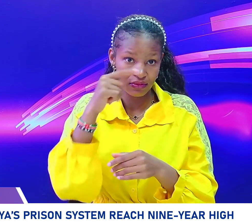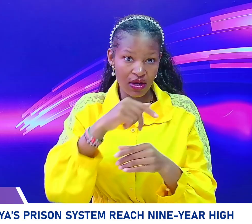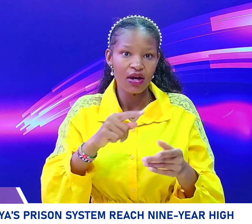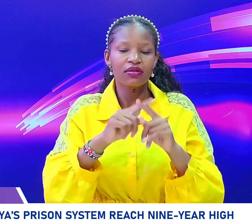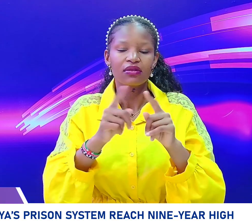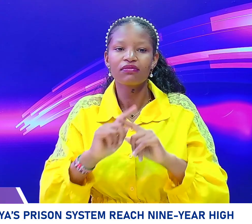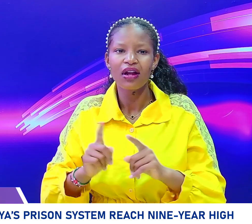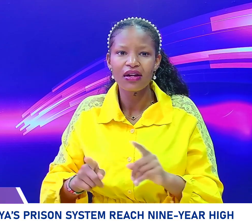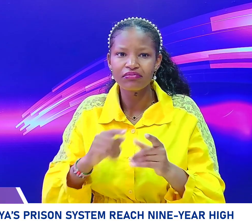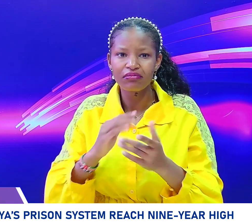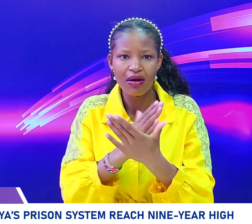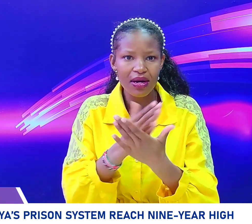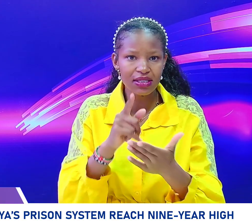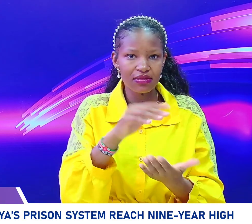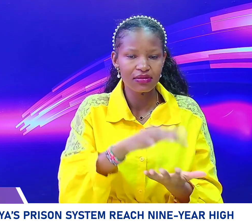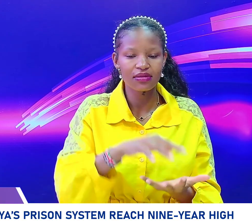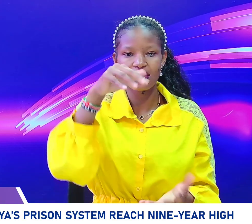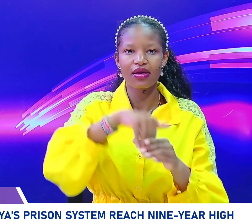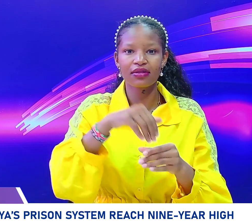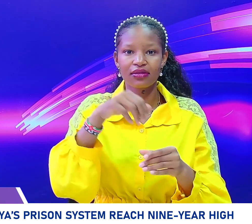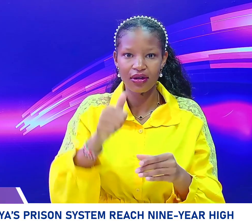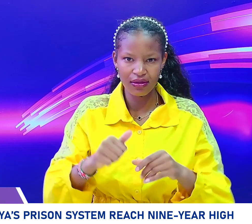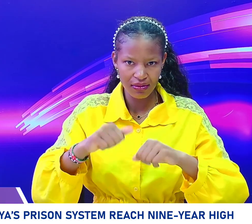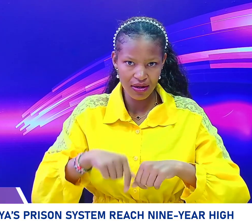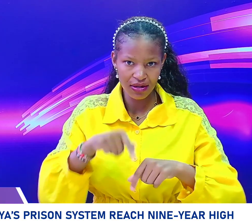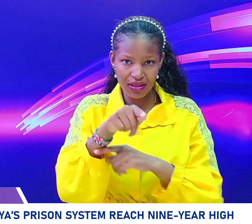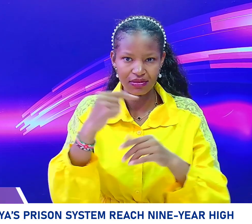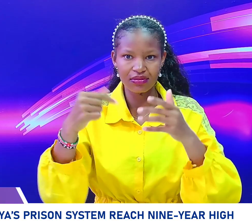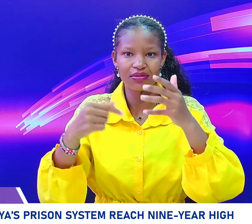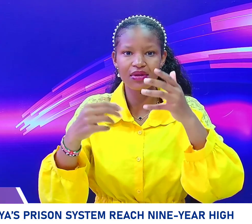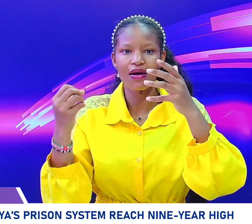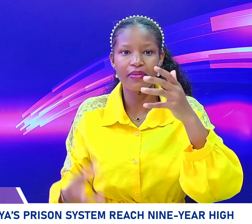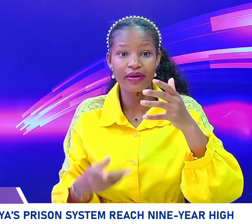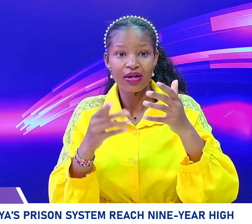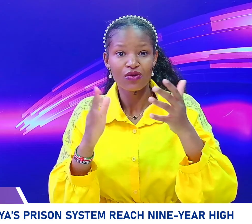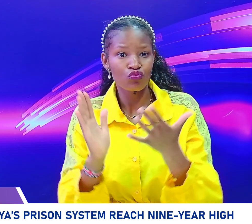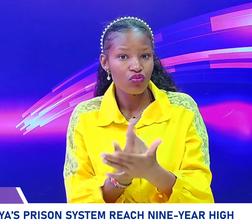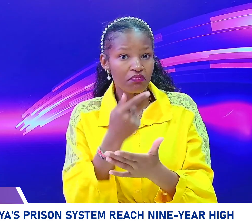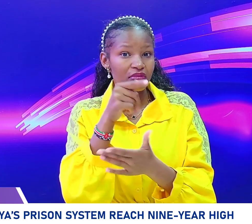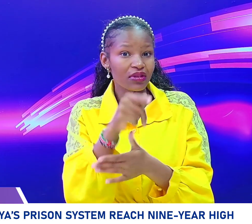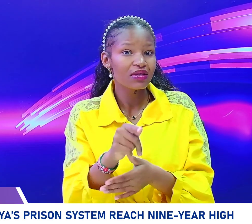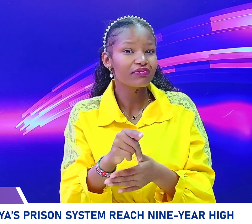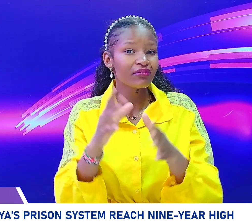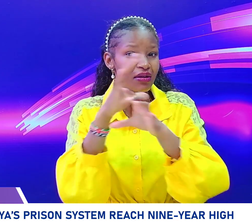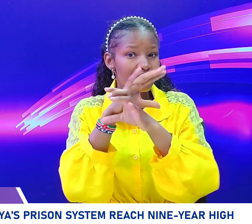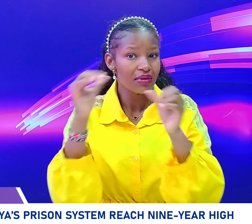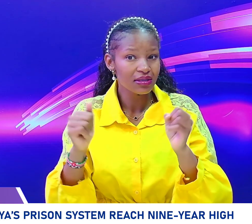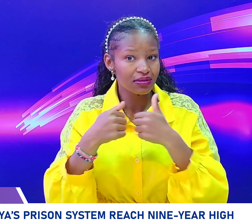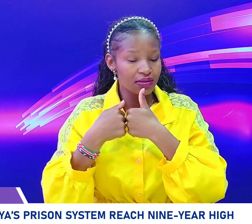Officials' records reveal a sharp increase in fatalities among inmates, underscoring persistent challenges